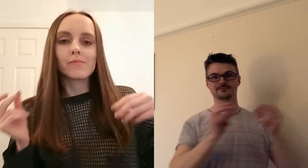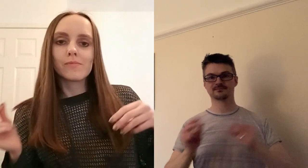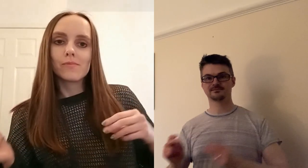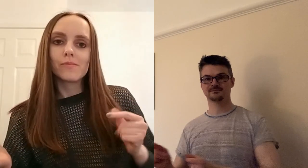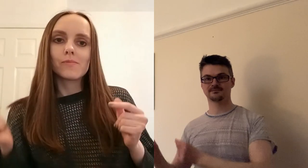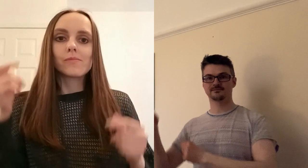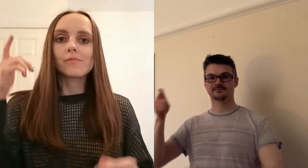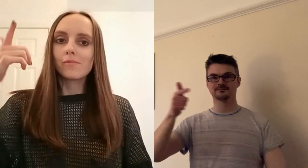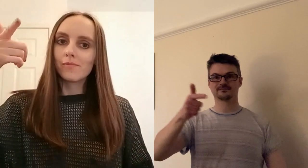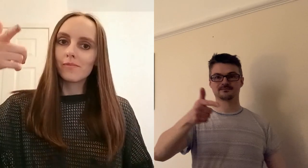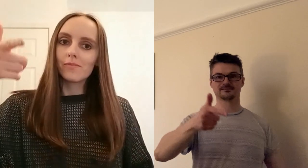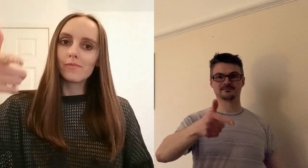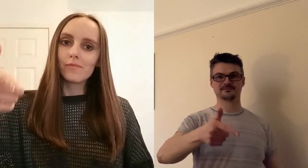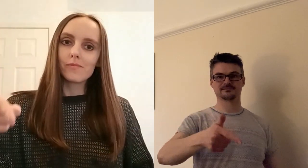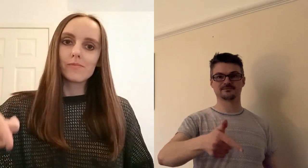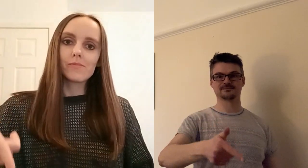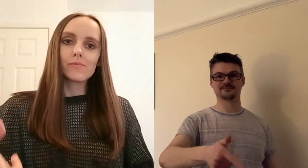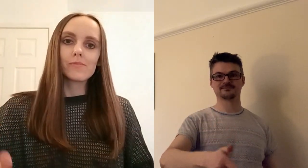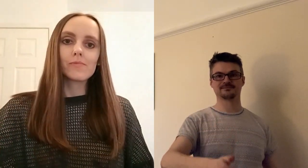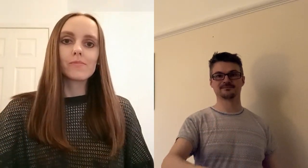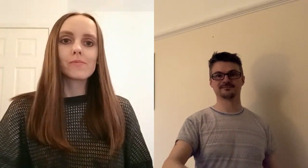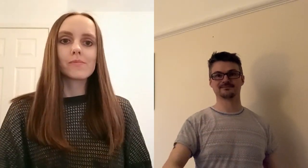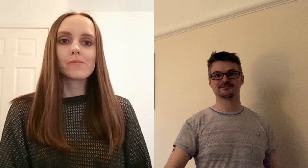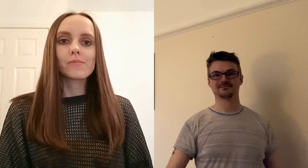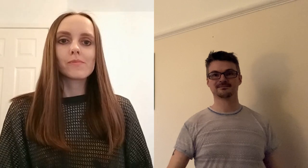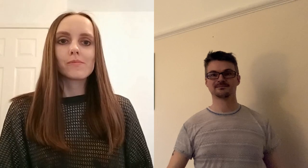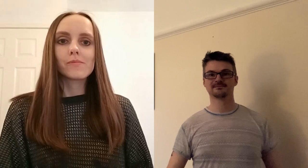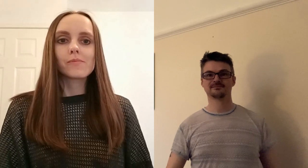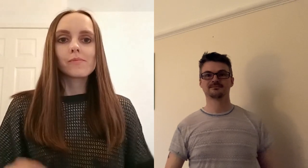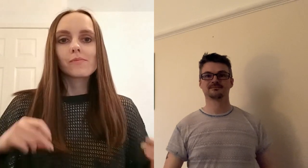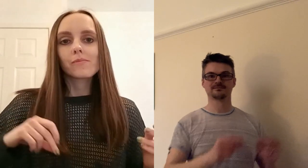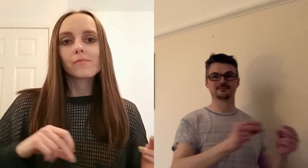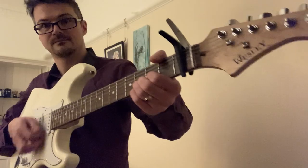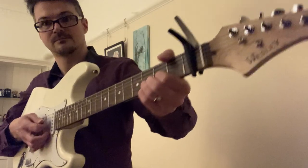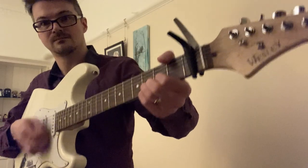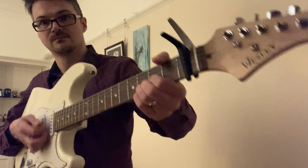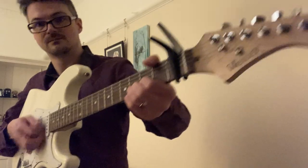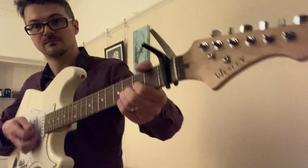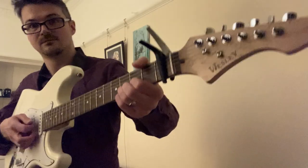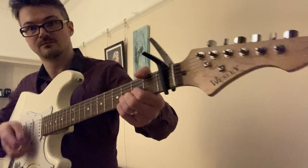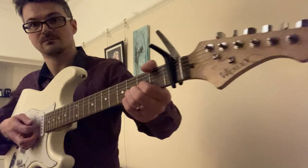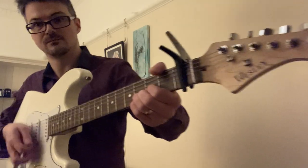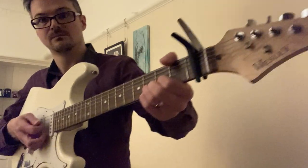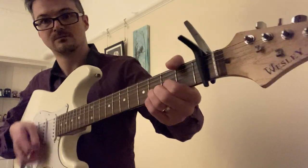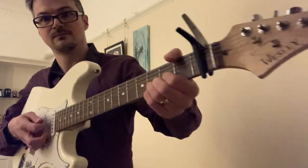alright, and you got this. Doing alright.